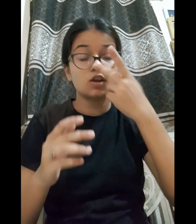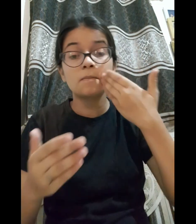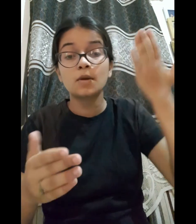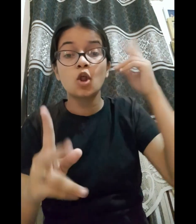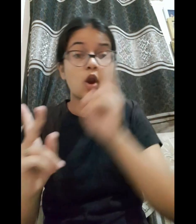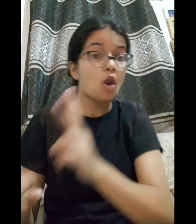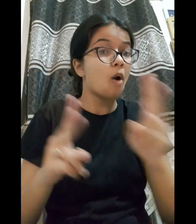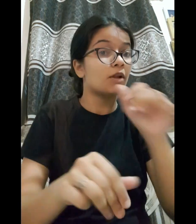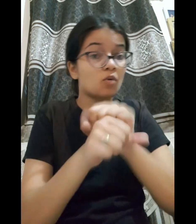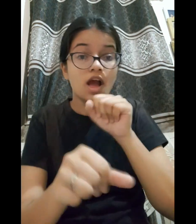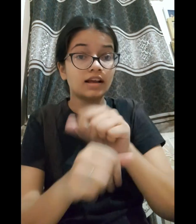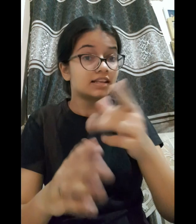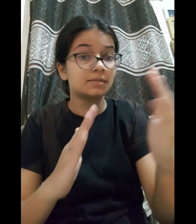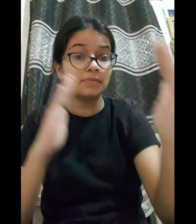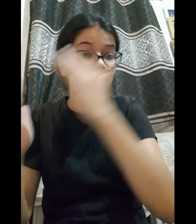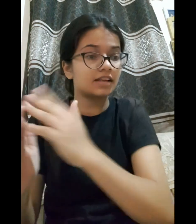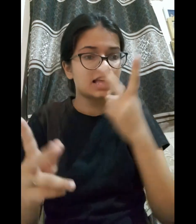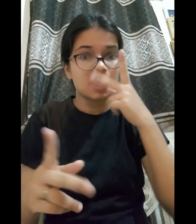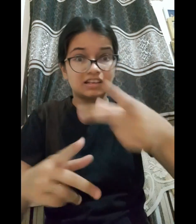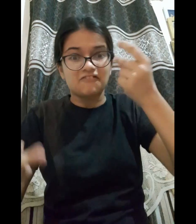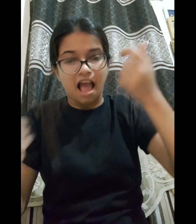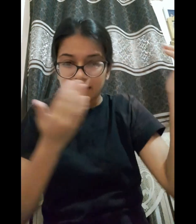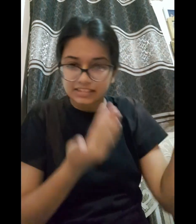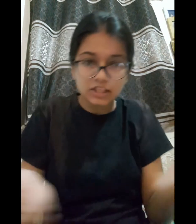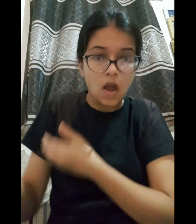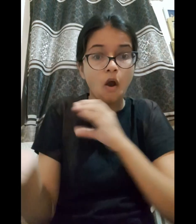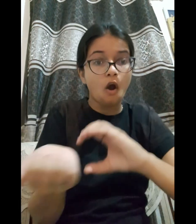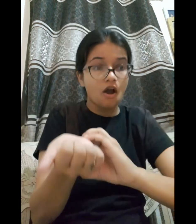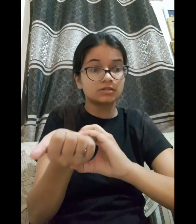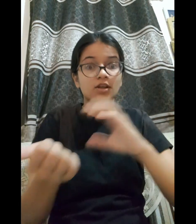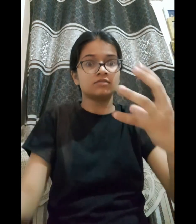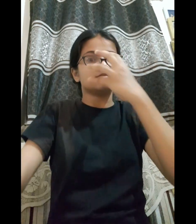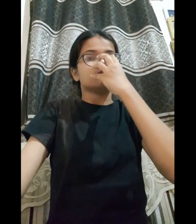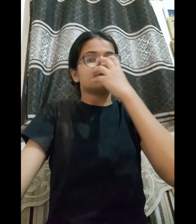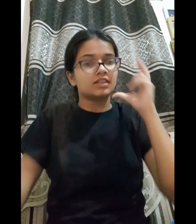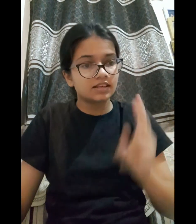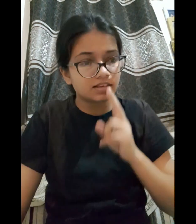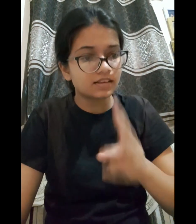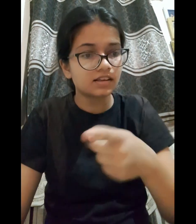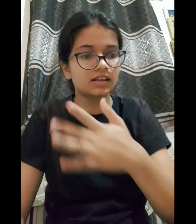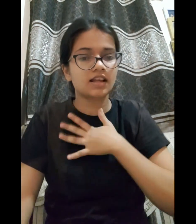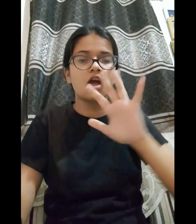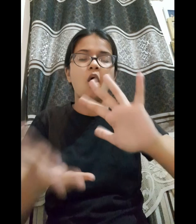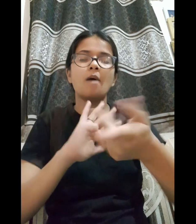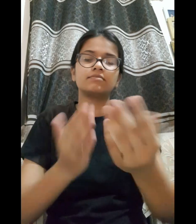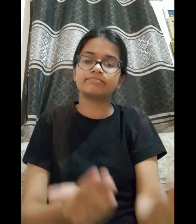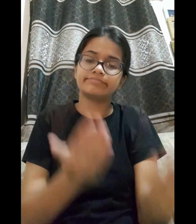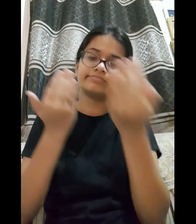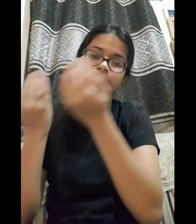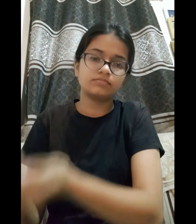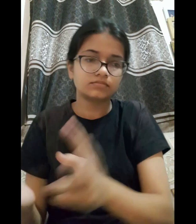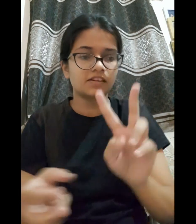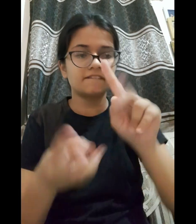your saturation drops. And then you rush to the hospital, then you have to be on oxygen, and invariably you go on to the ventilator.